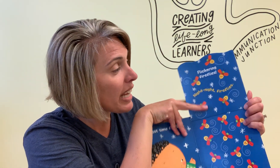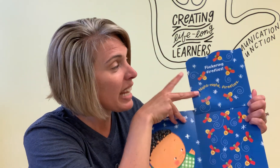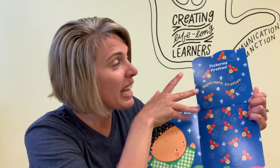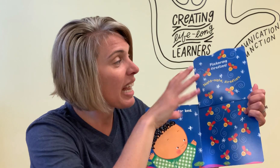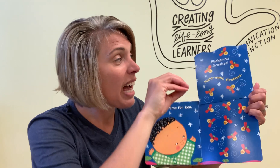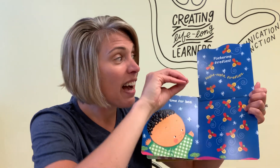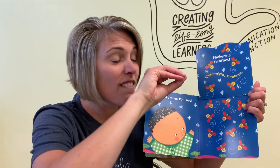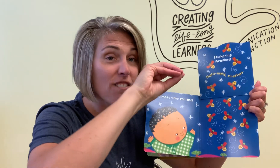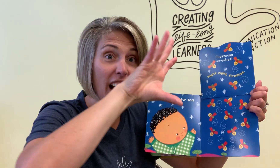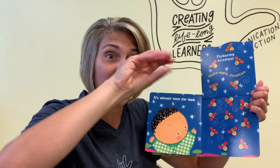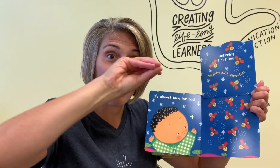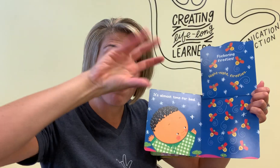Flickering